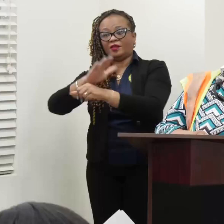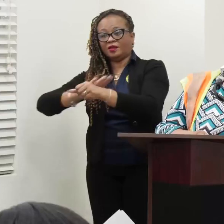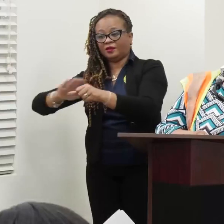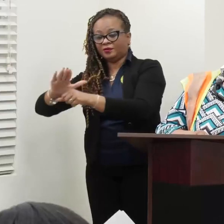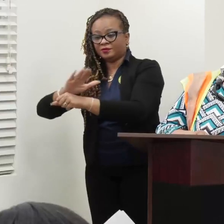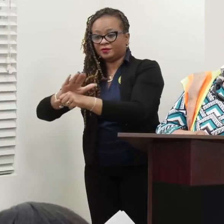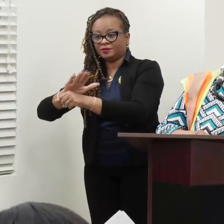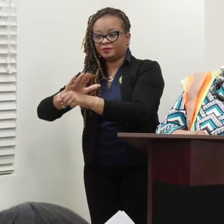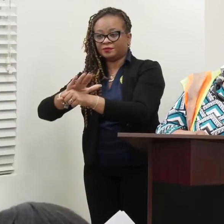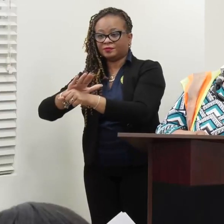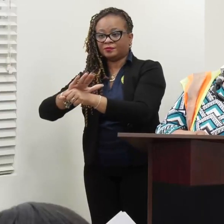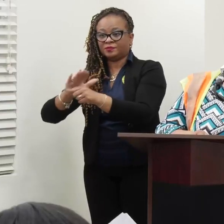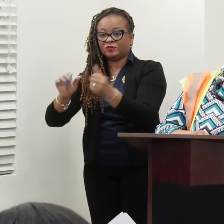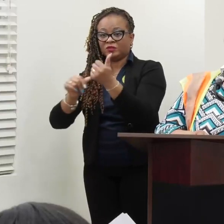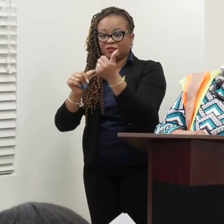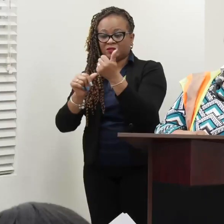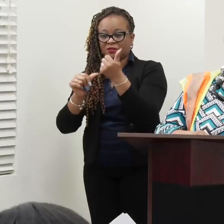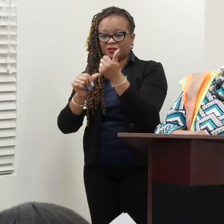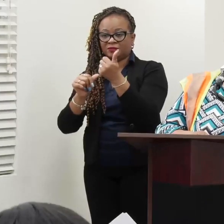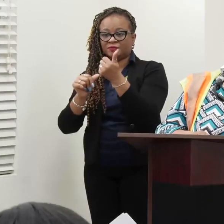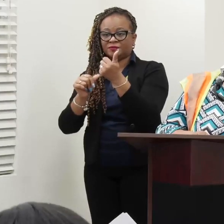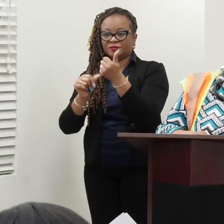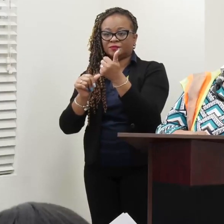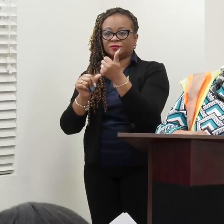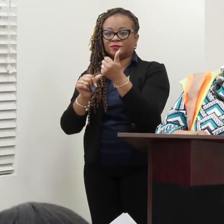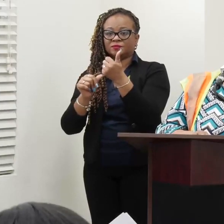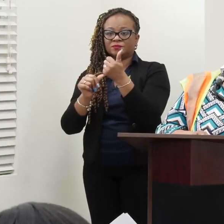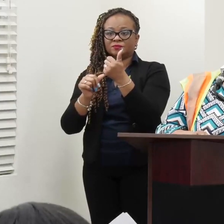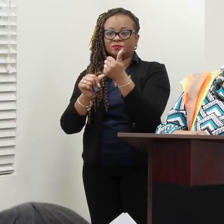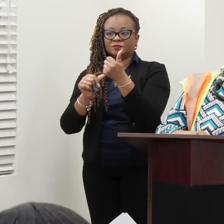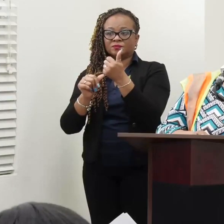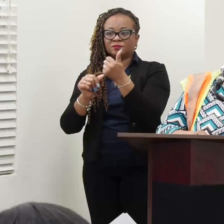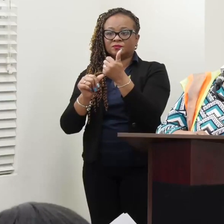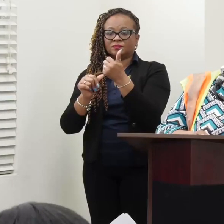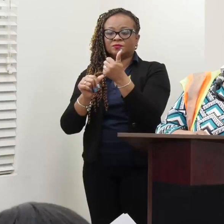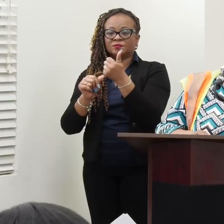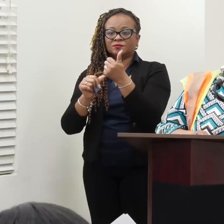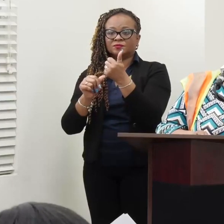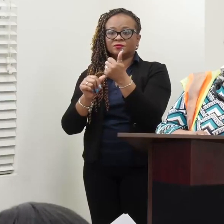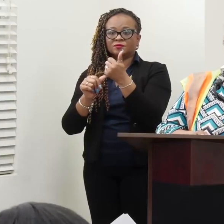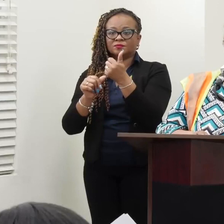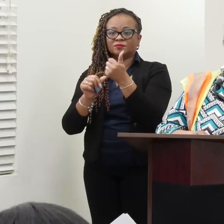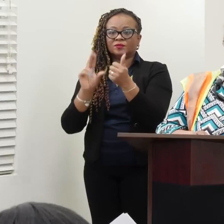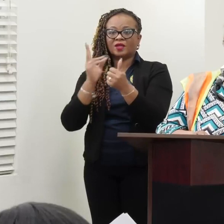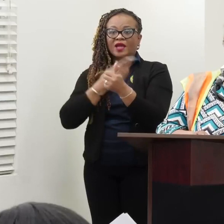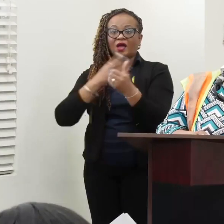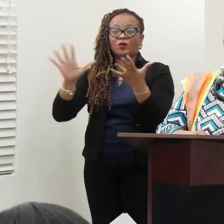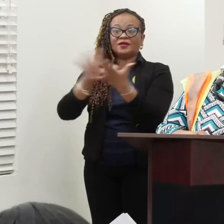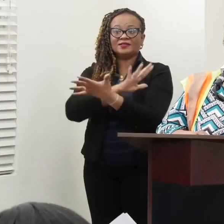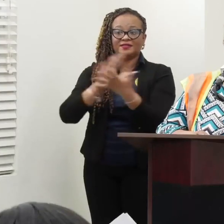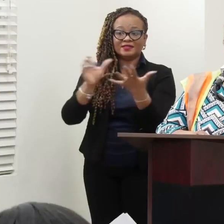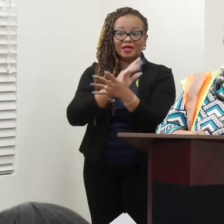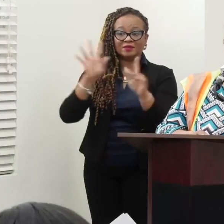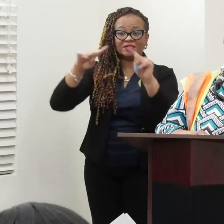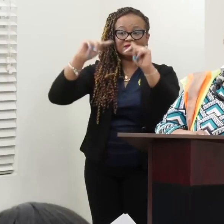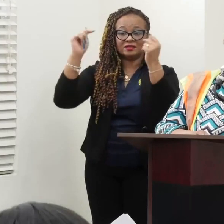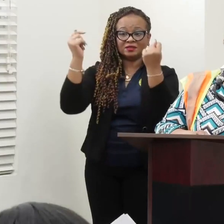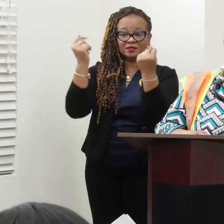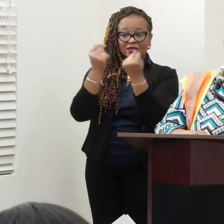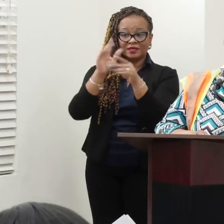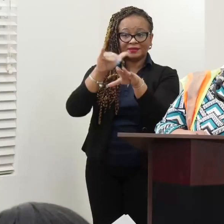Ministry work avec police, il y a travaillé ensemble, so fermer toute route ça. Our damage assessment